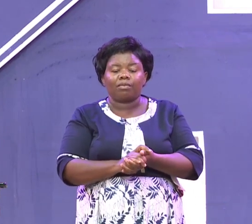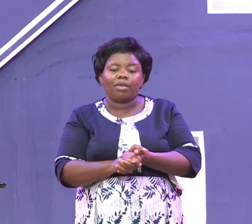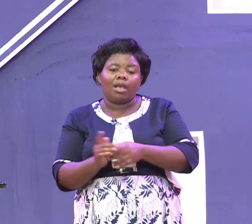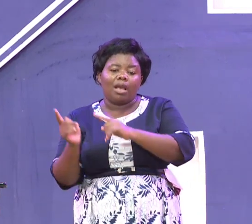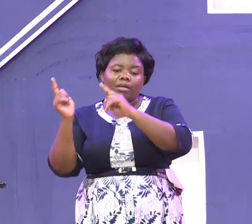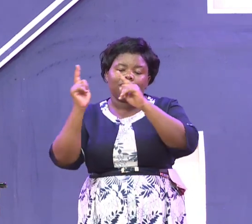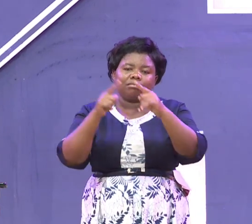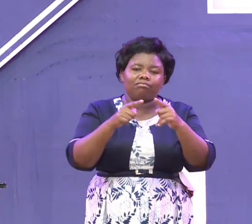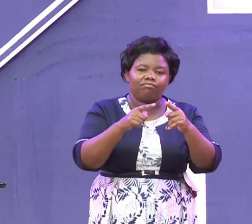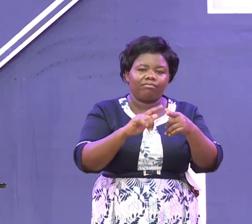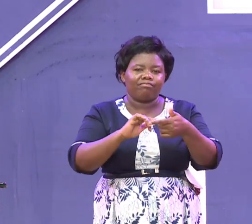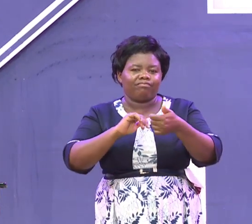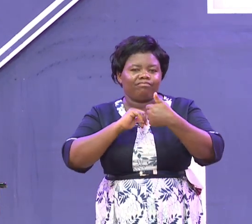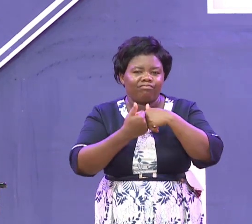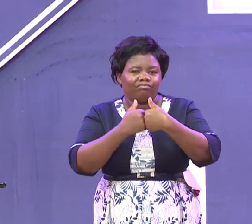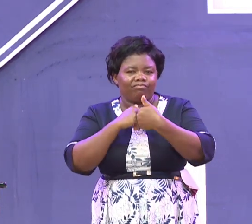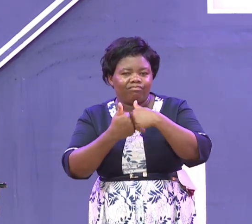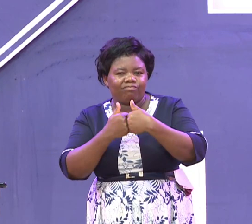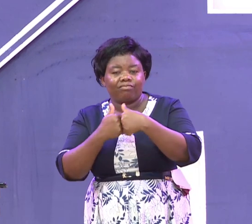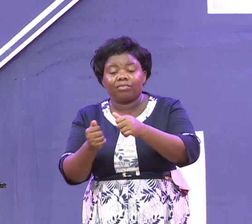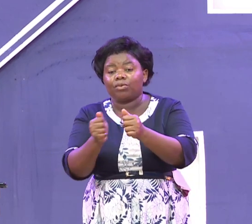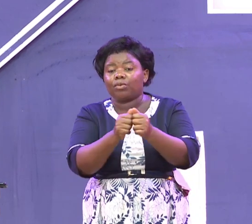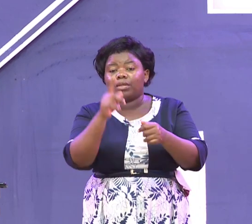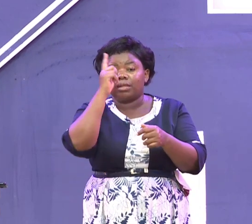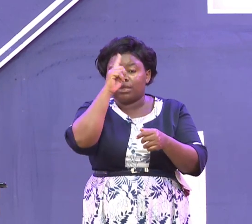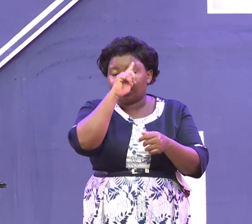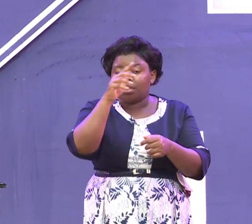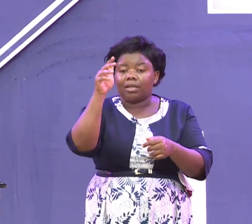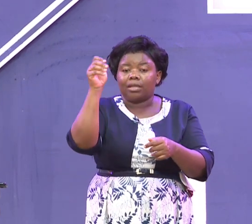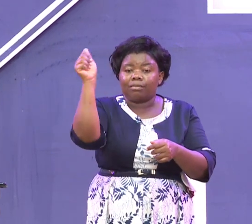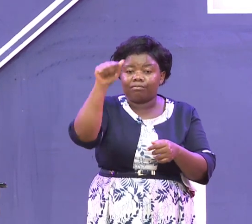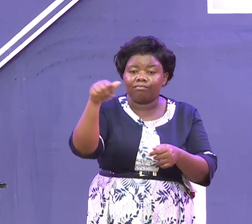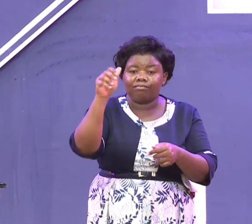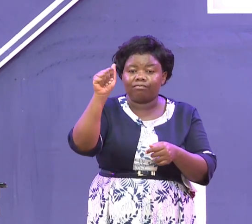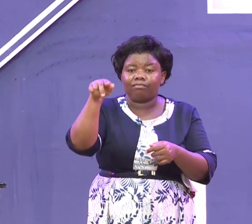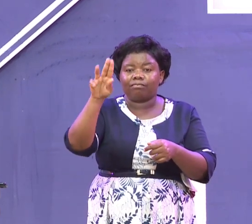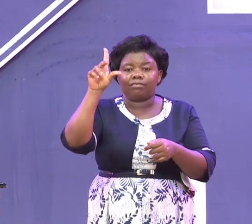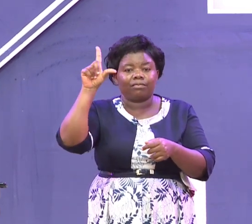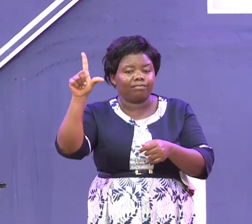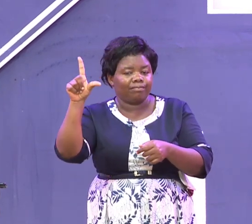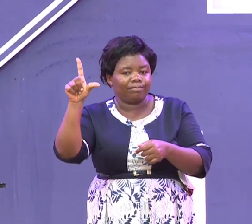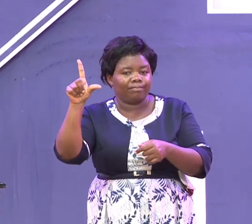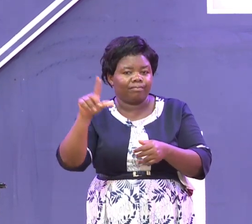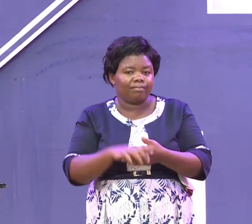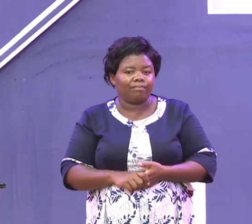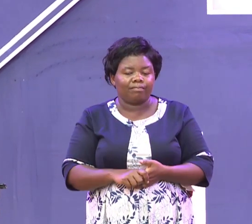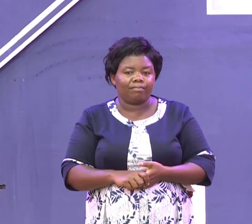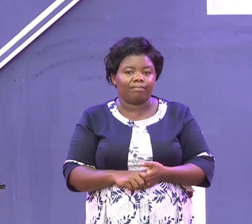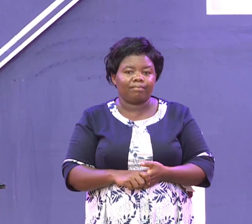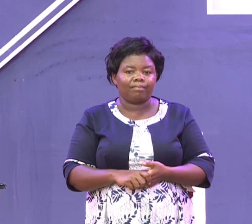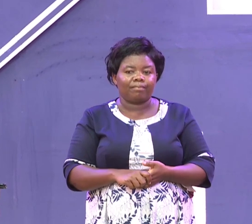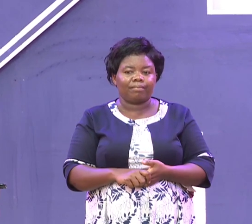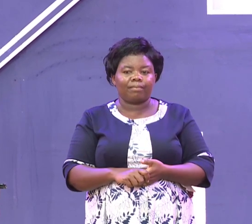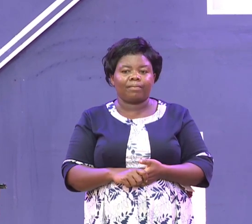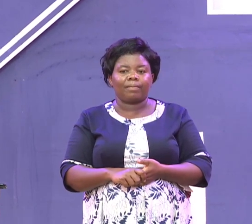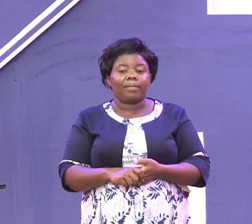Nadda kumbiranye wakati wene kabaka Saulo. And then they had a misunderstanding between him and King